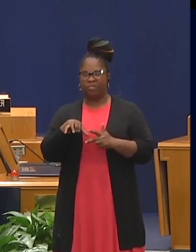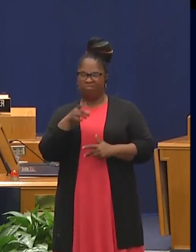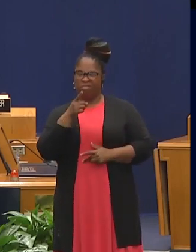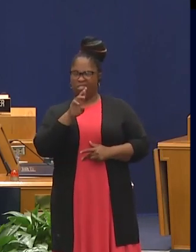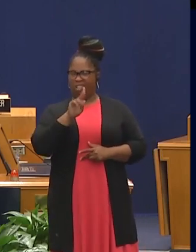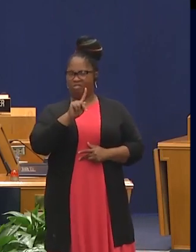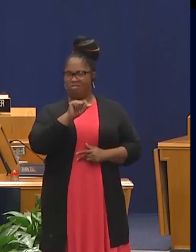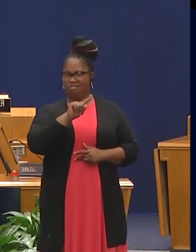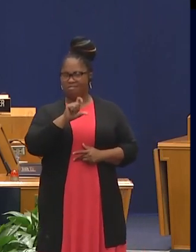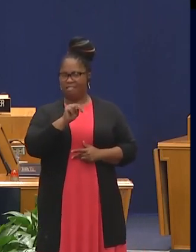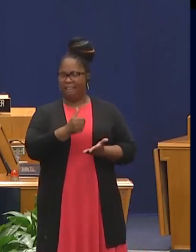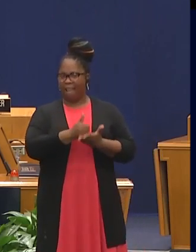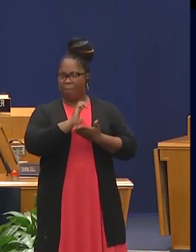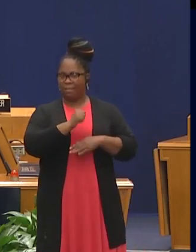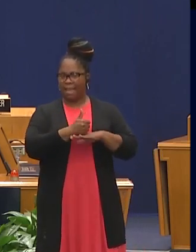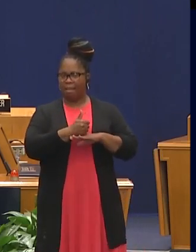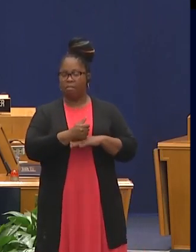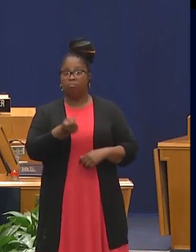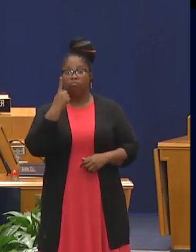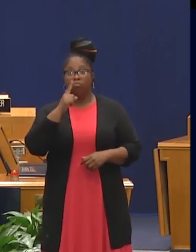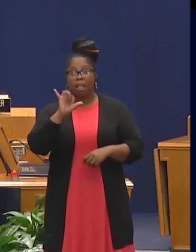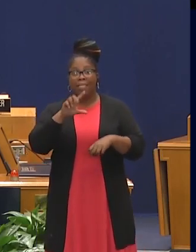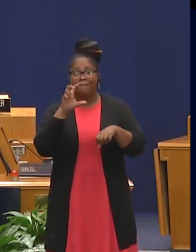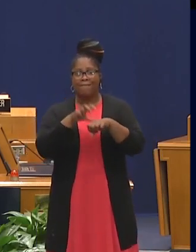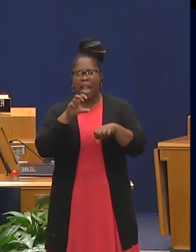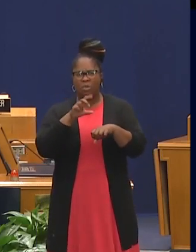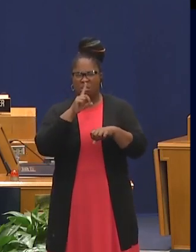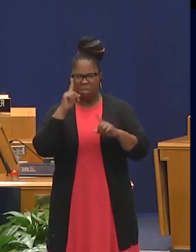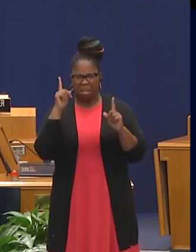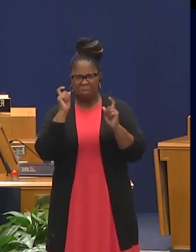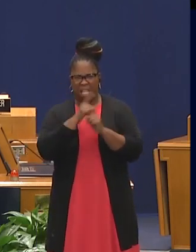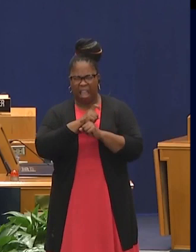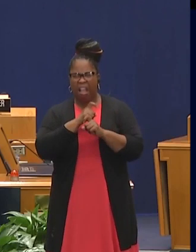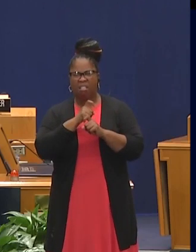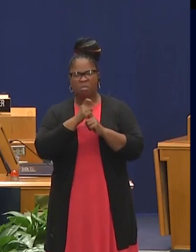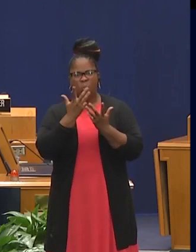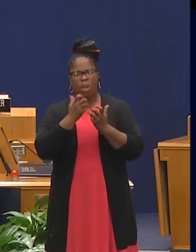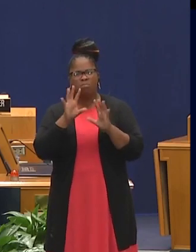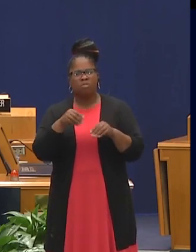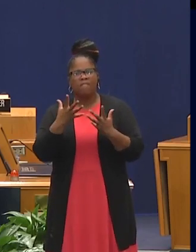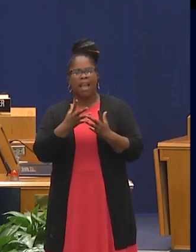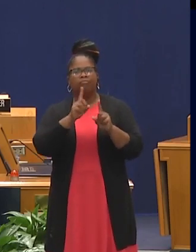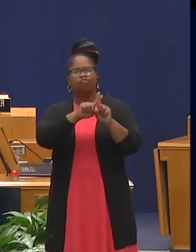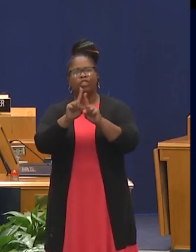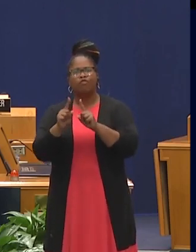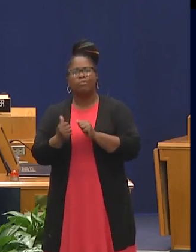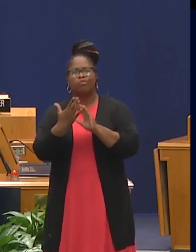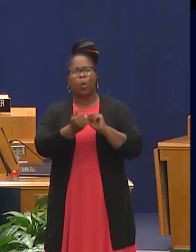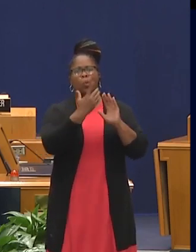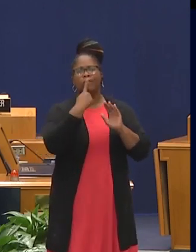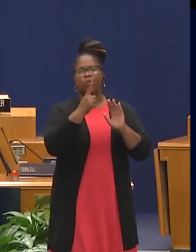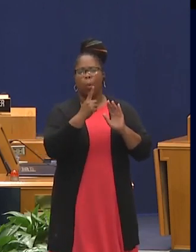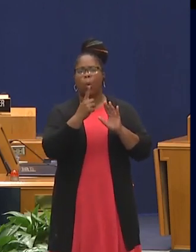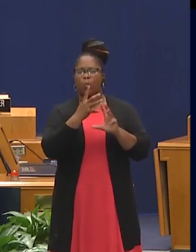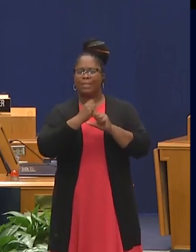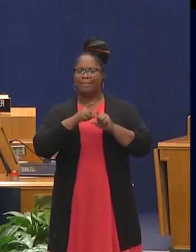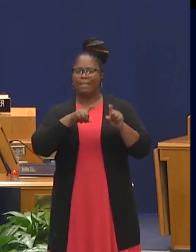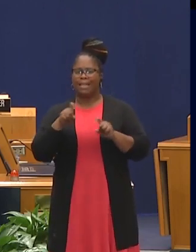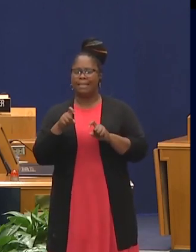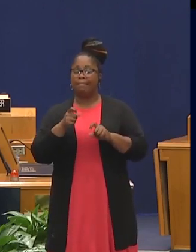of the virus, it's complex, and we want to make sure that people have multiple opportunities to be able to receive testing, though we realize that